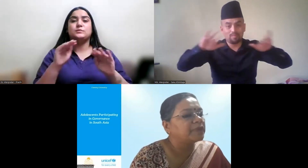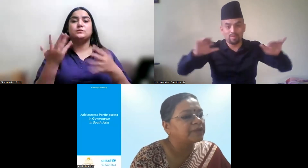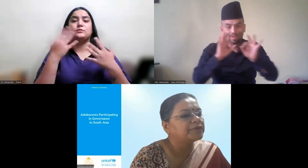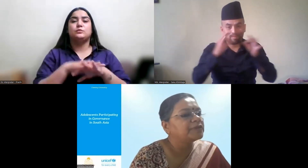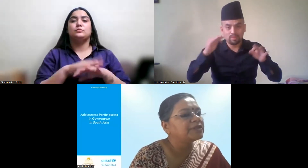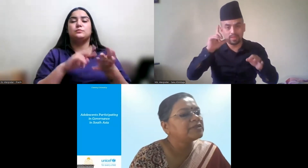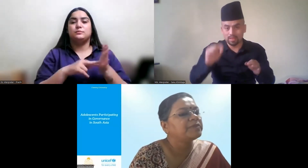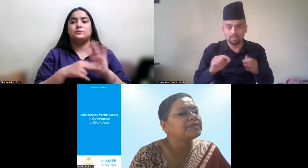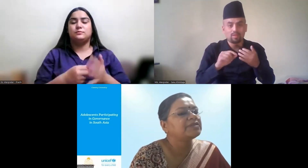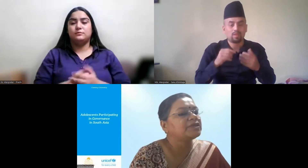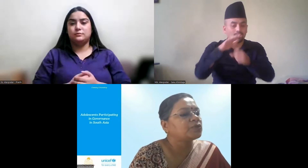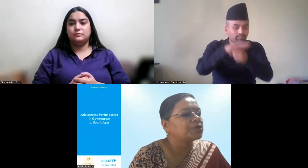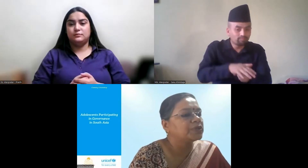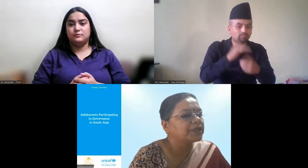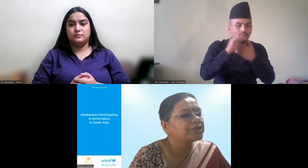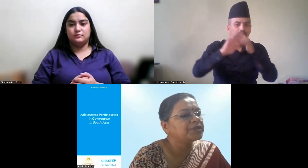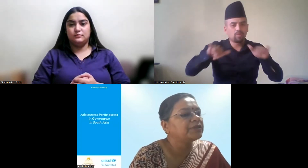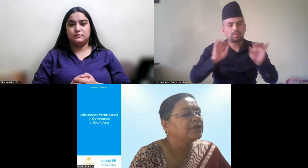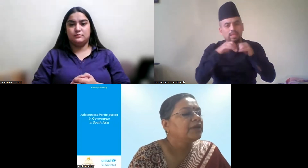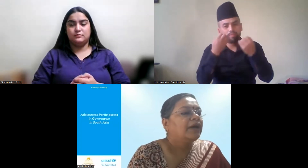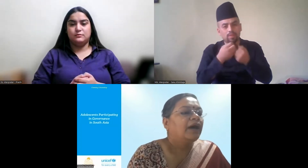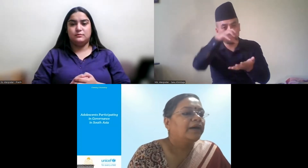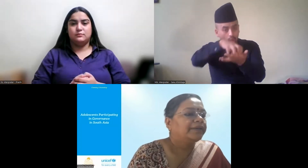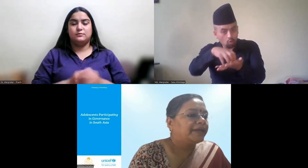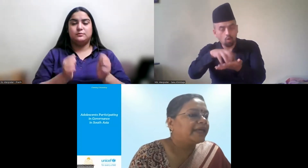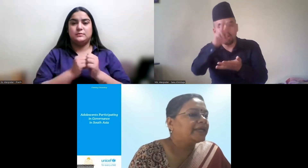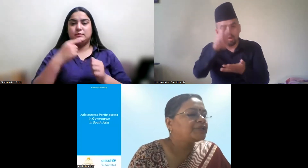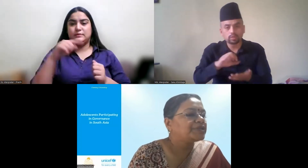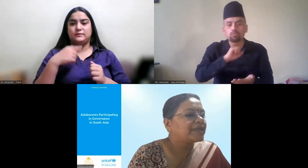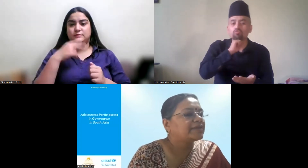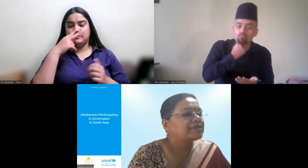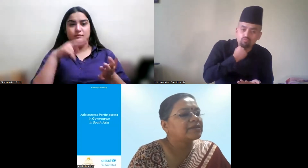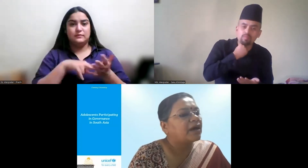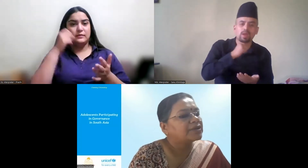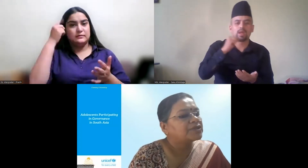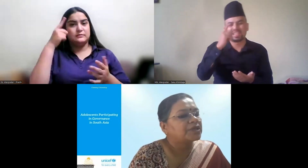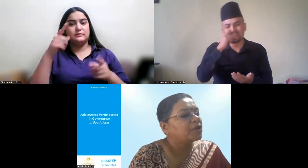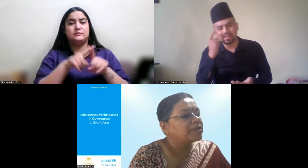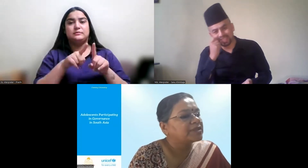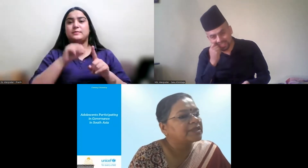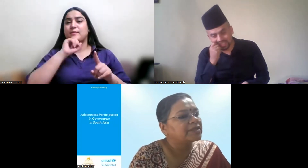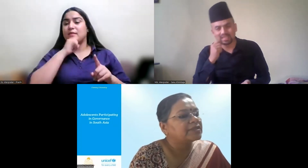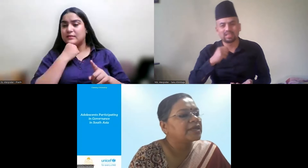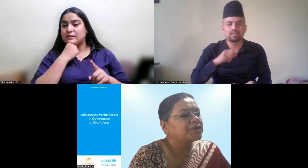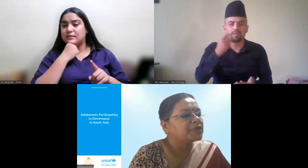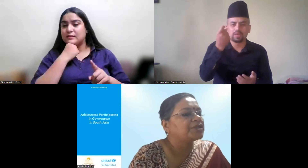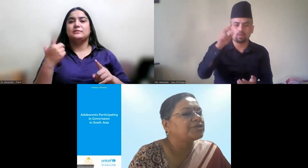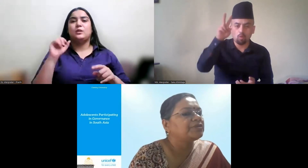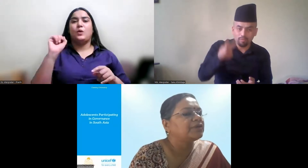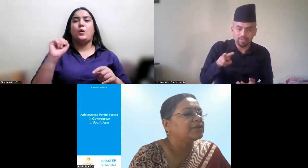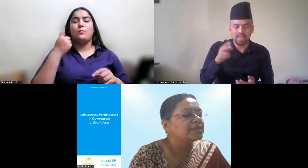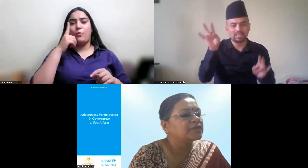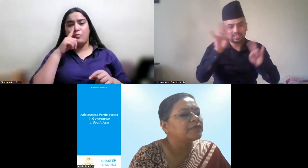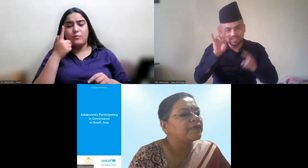multiple vulnerabilities, bases their social location, their age, sex, caste, economic status,